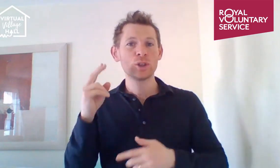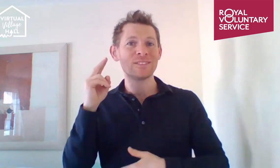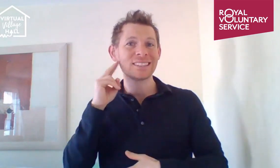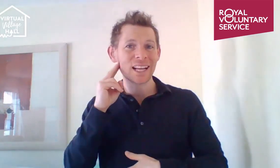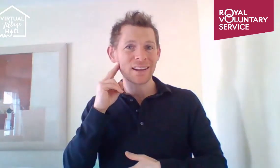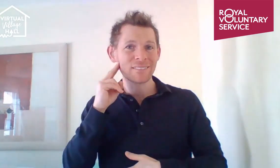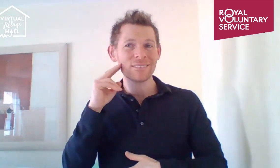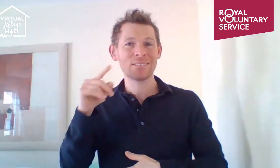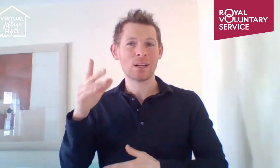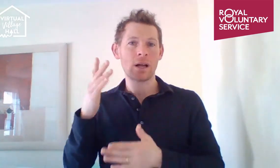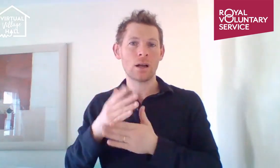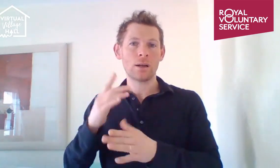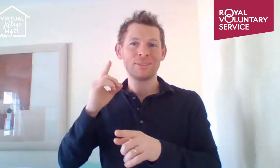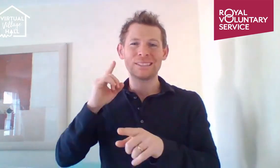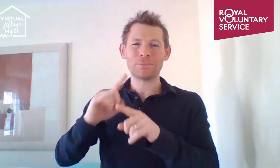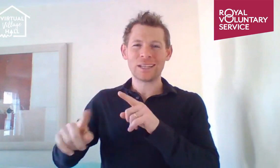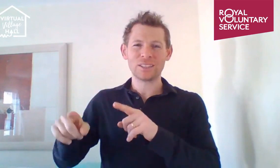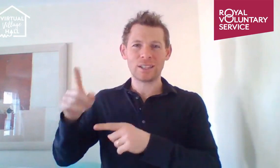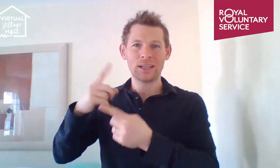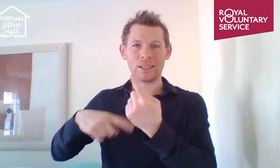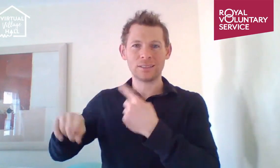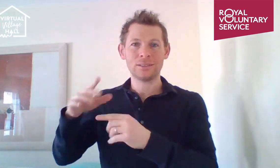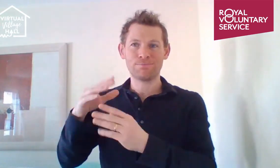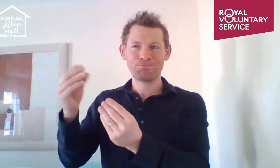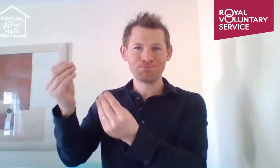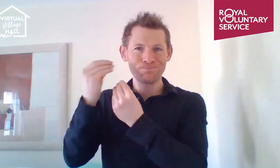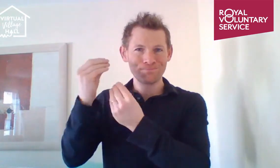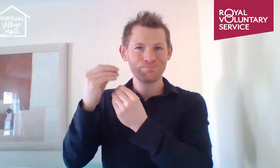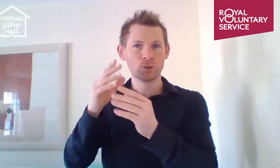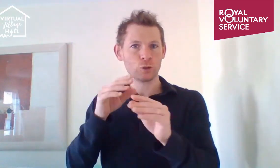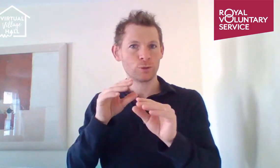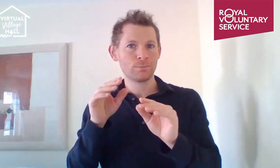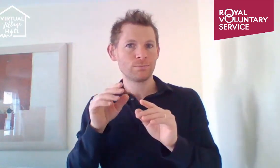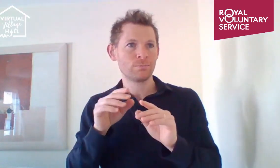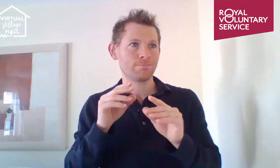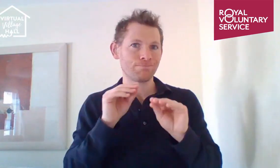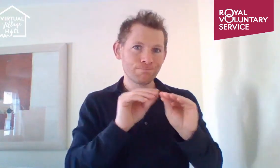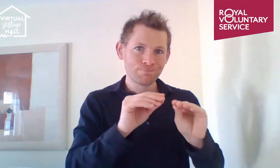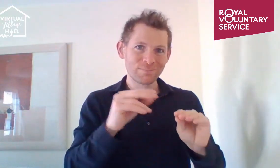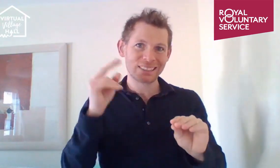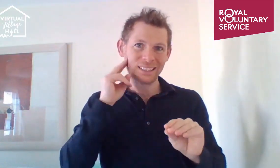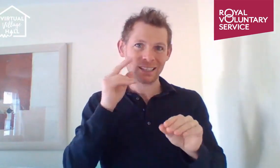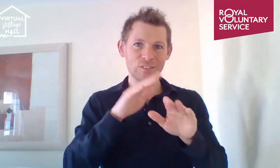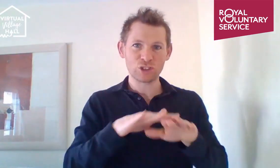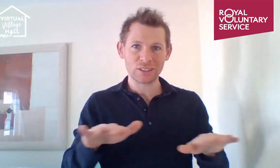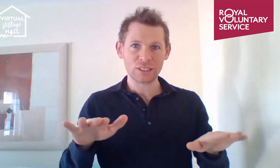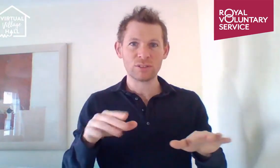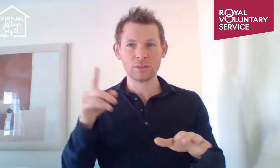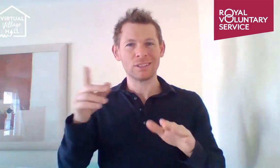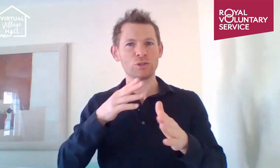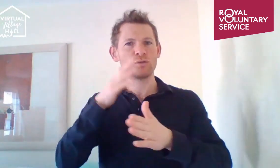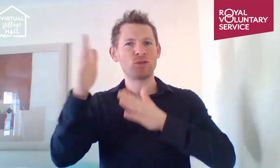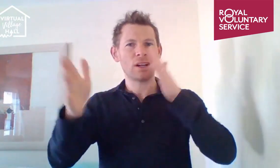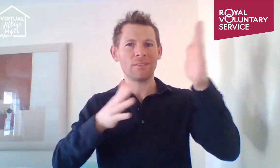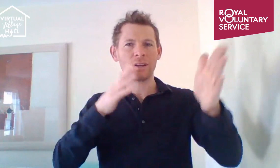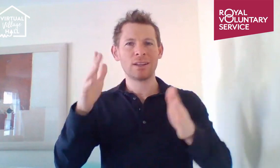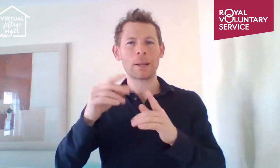teach. Lots of teachers that are deaf are really, really, they're specialized, in teaching deaf children. And they